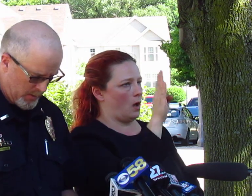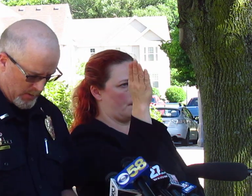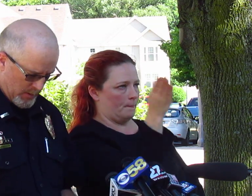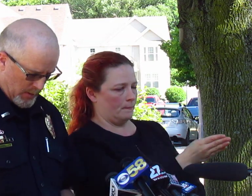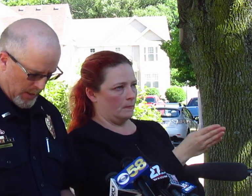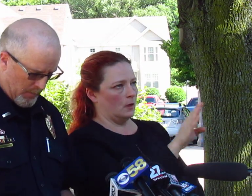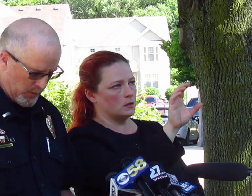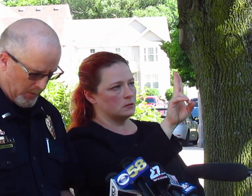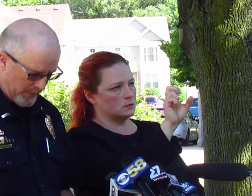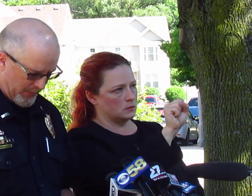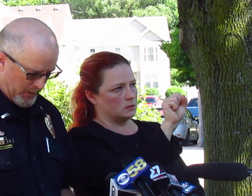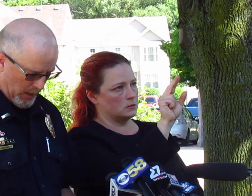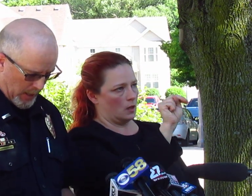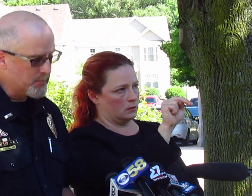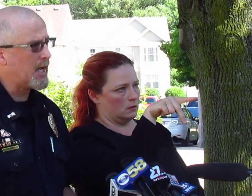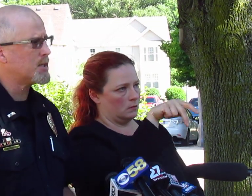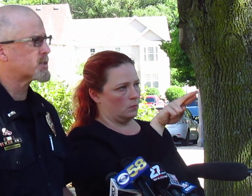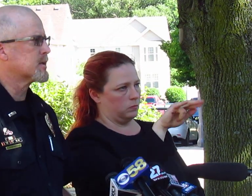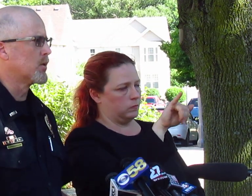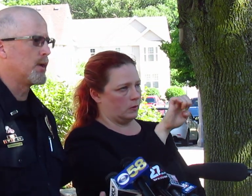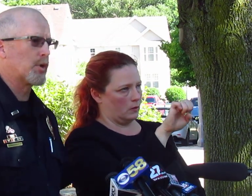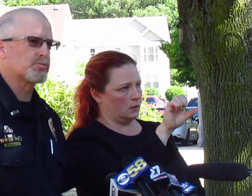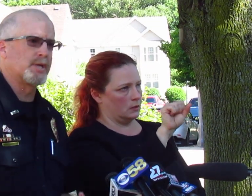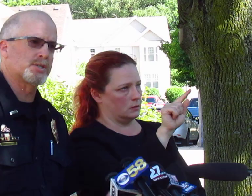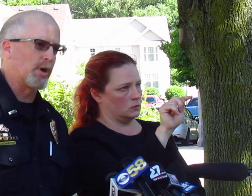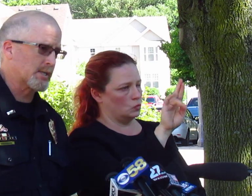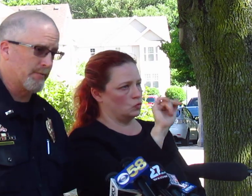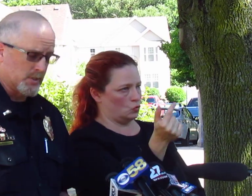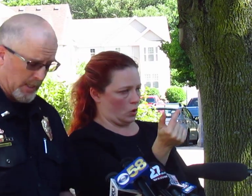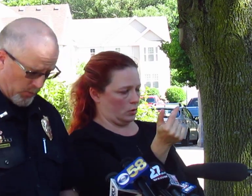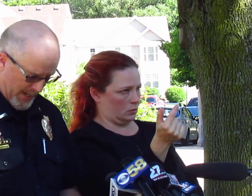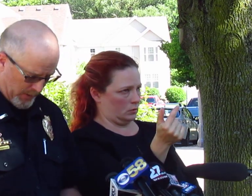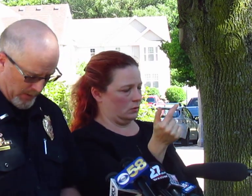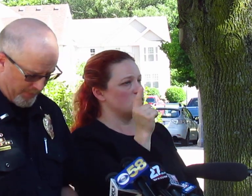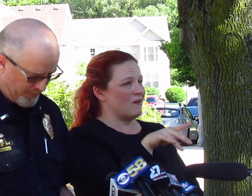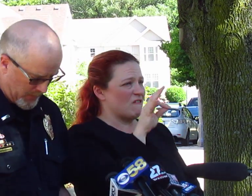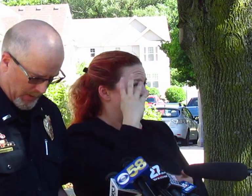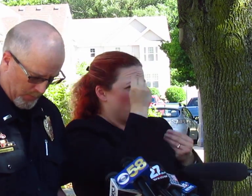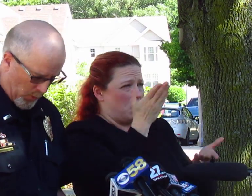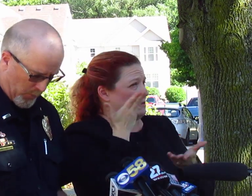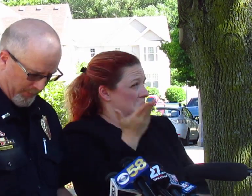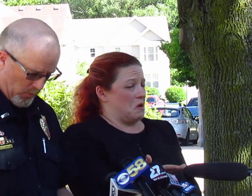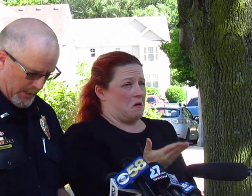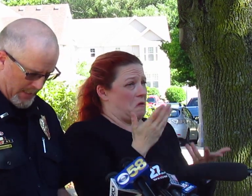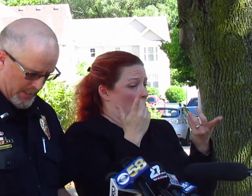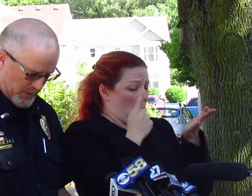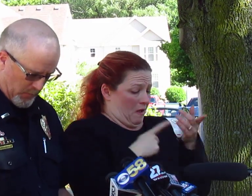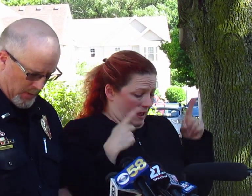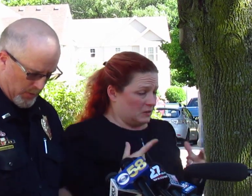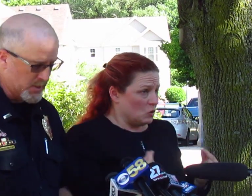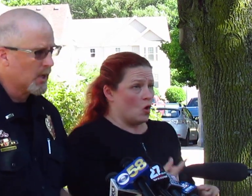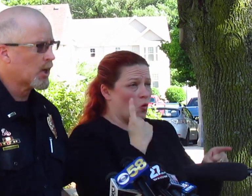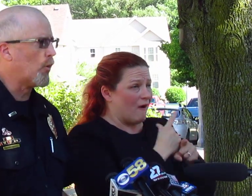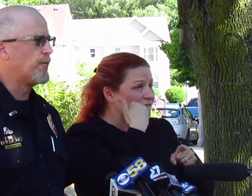cityofsunprairie.com/Sun Prairie Strong. You'll be able to find all updates, including press releases, press conferences like we're having here, appropriate phone contacts,